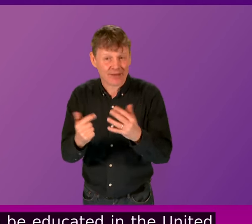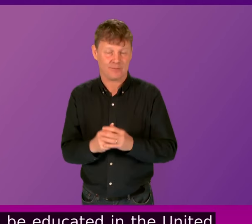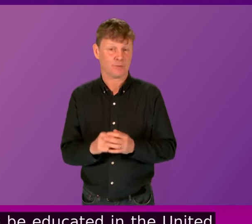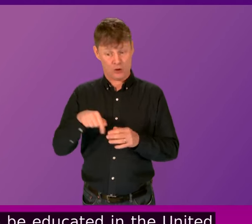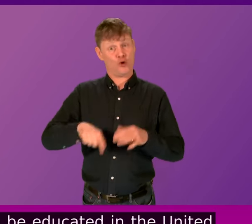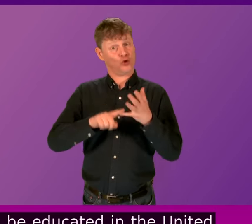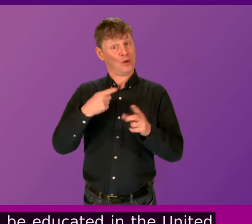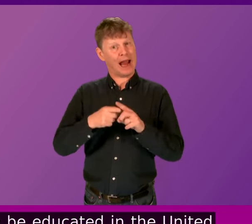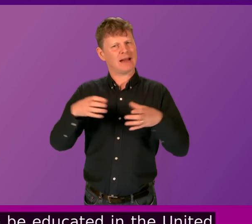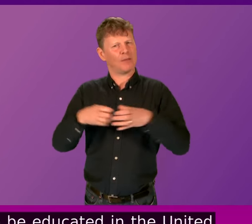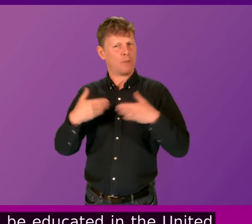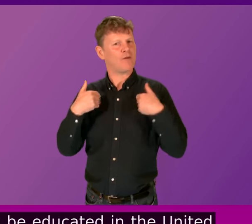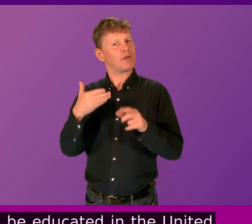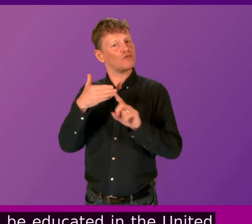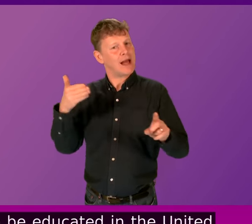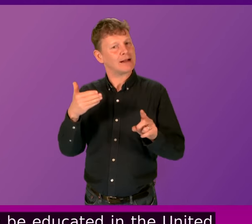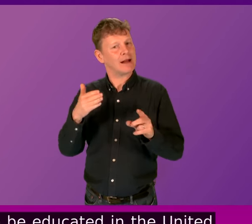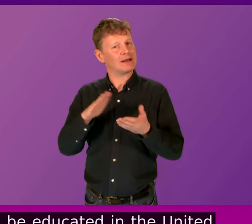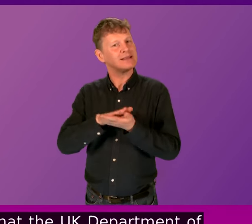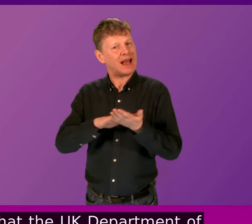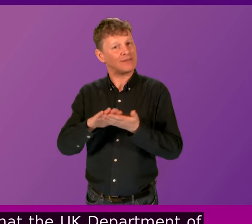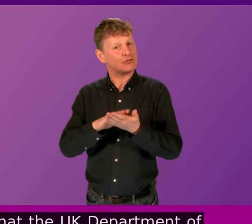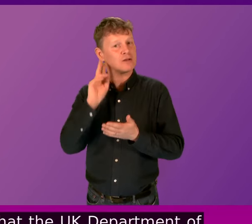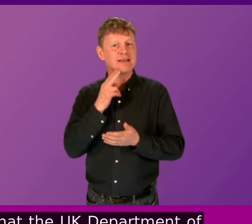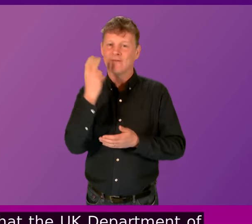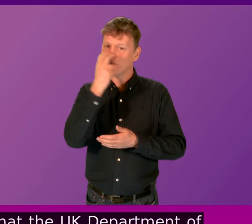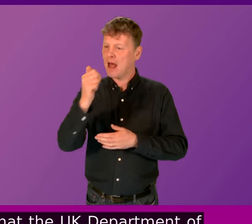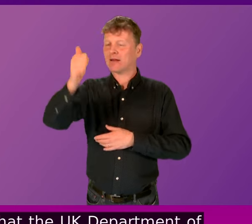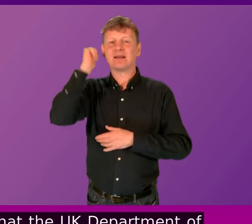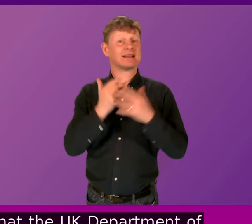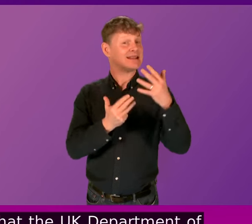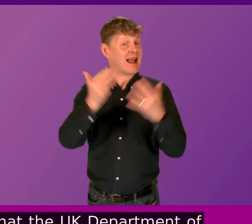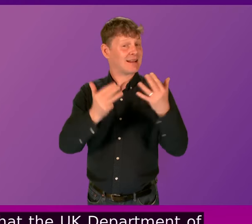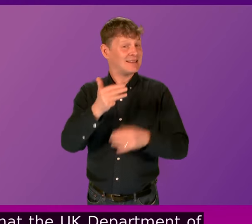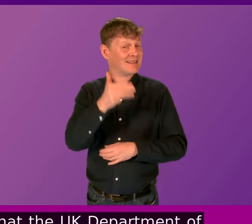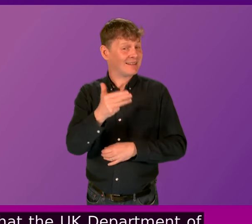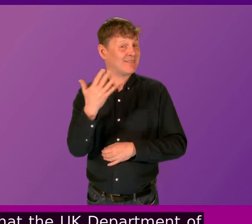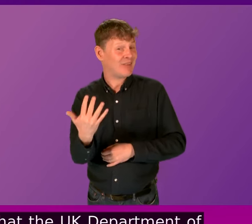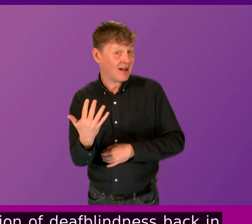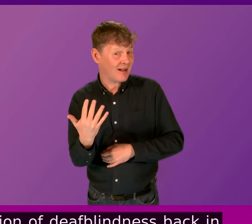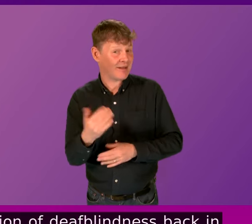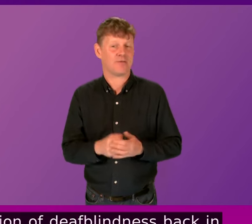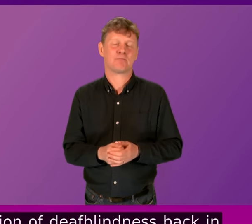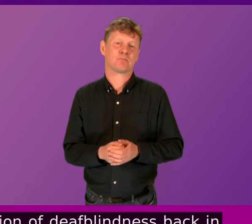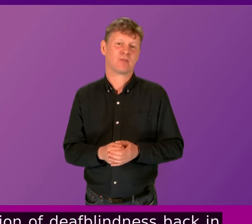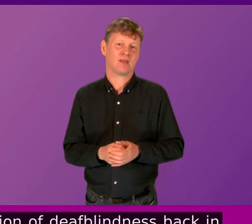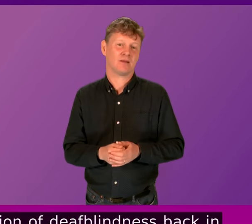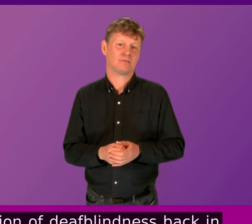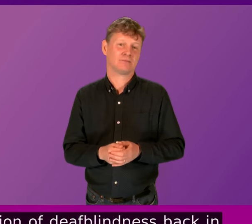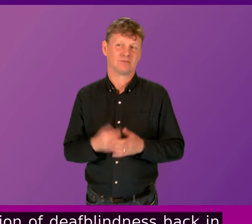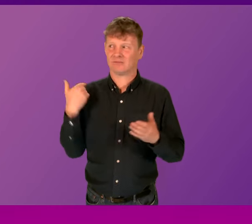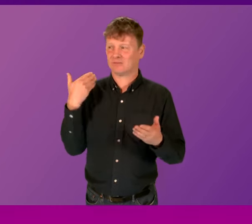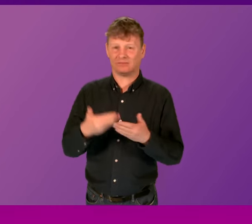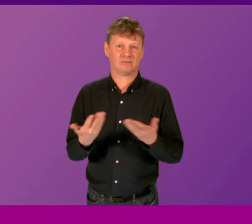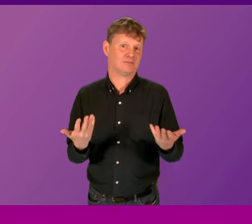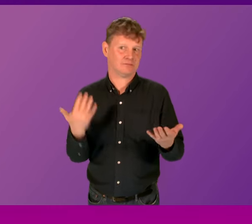Department of Health recognised a definition of deafblindness back in 1995. Given the centuries that have passed, I can